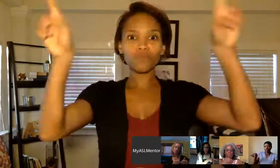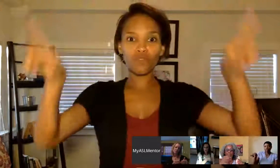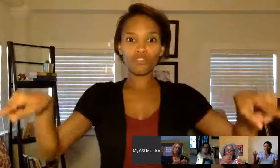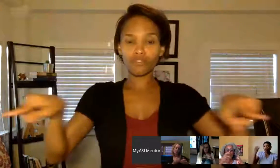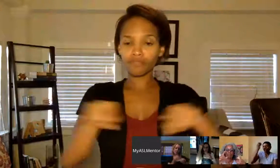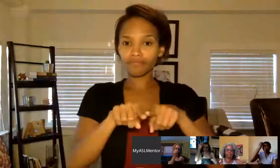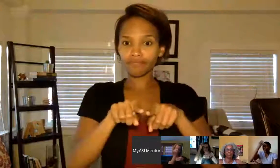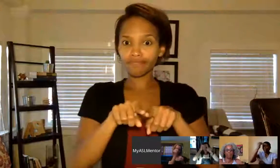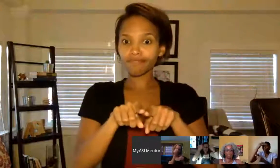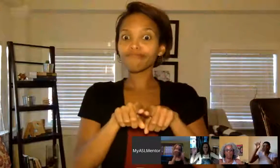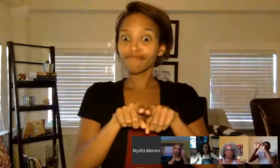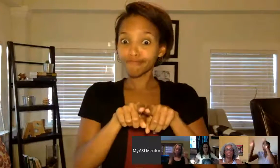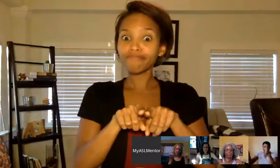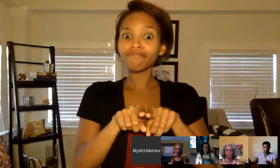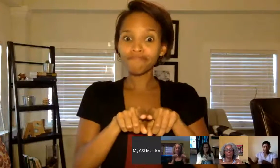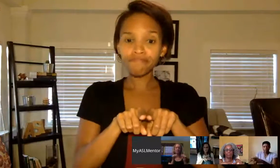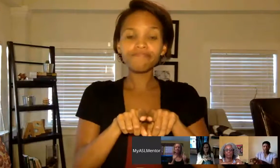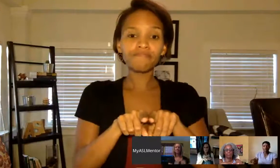information board.